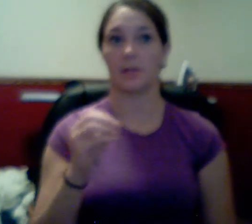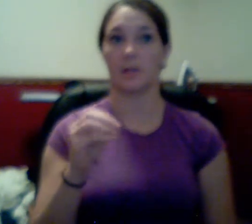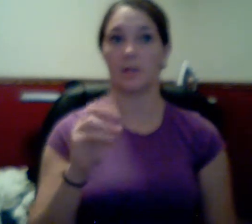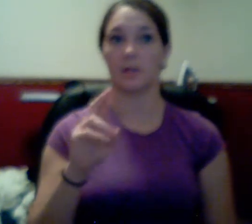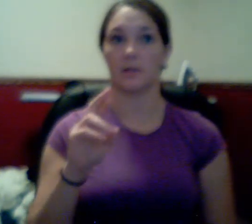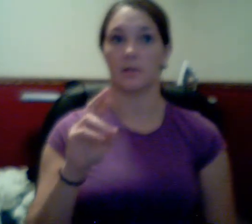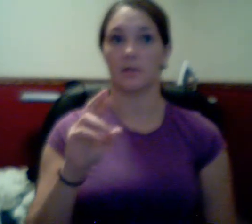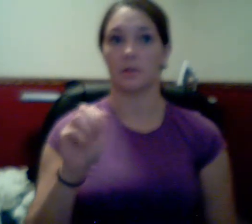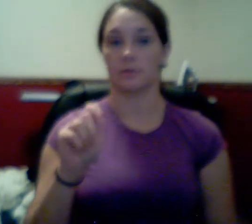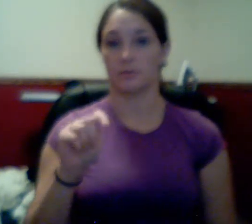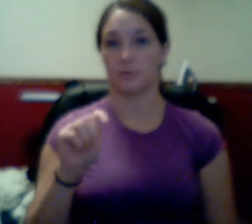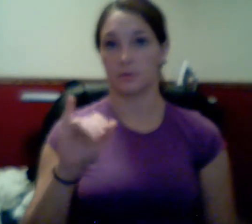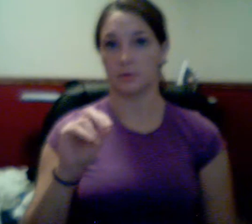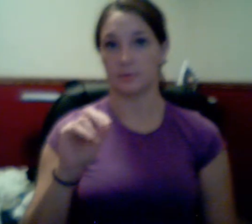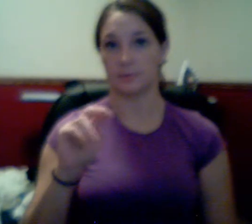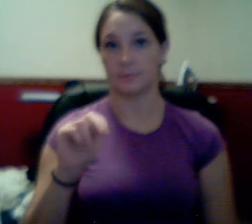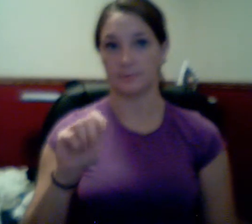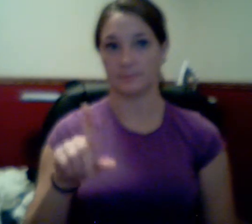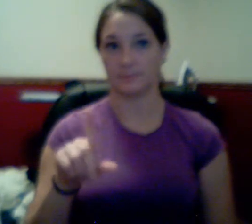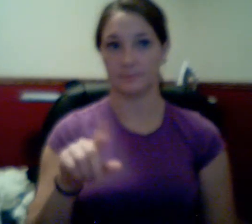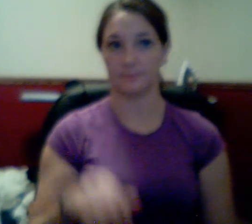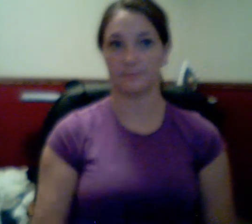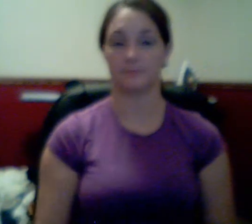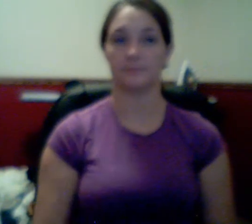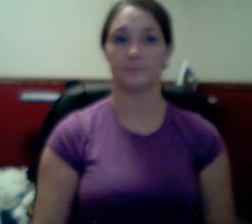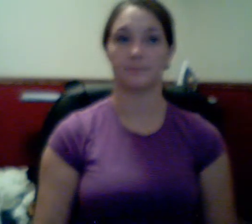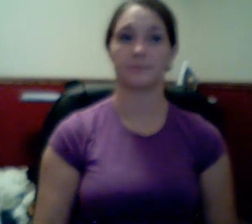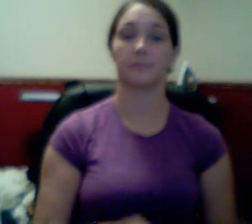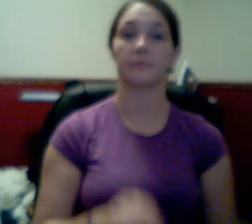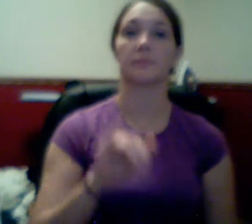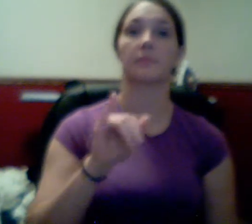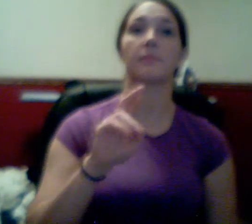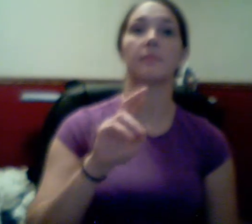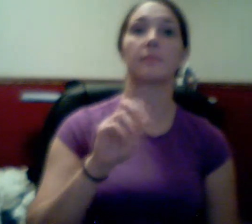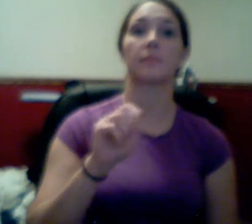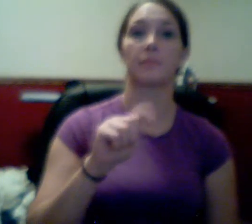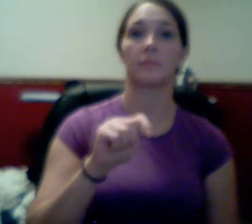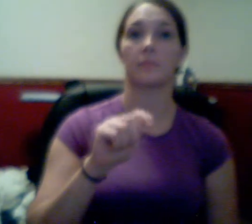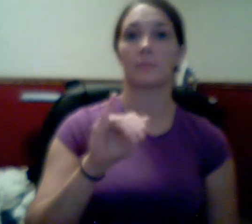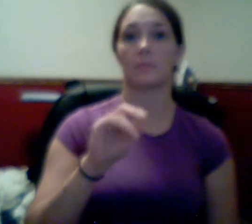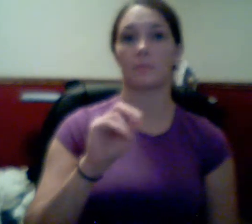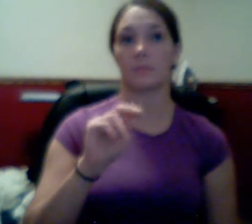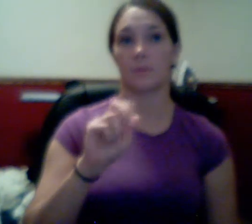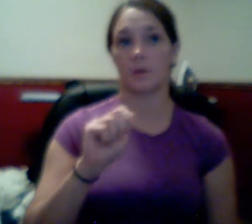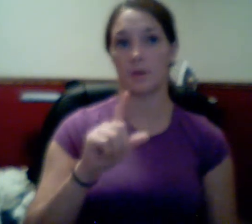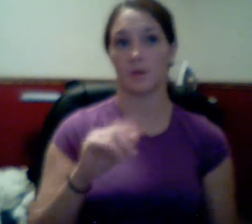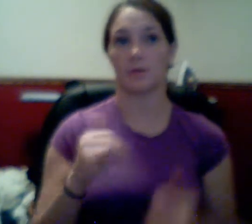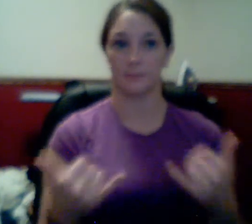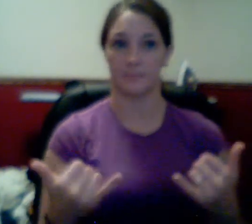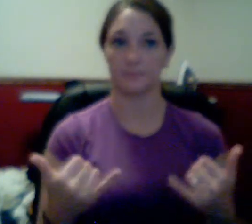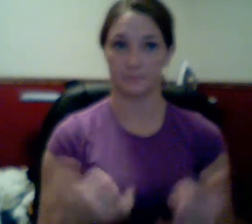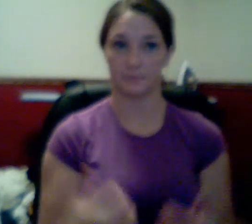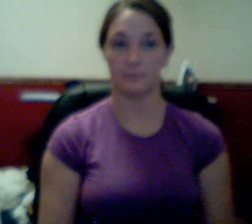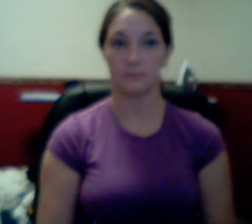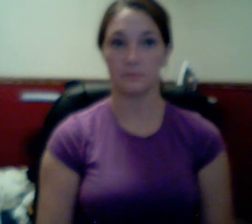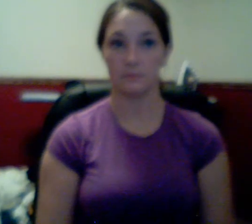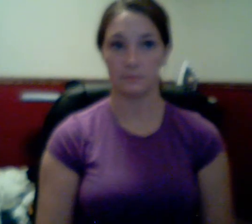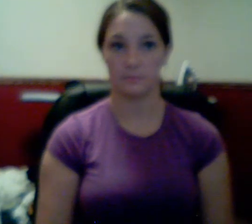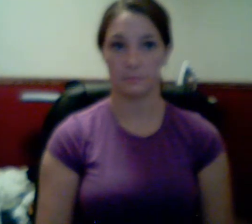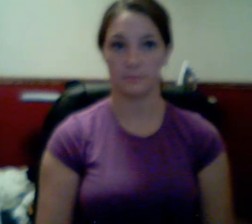another class of numbers that are called the irrational numbers. Well, what are those? Those are numbers on a number line